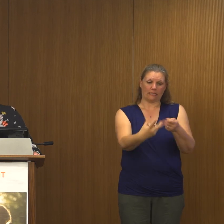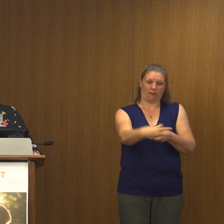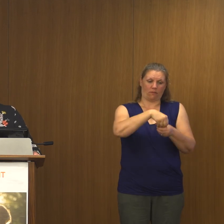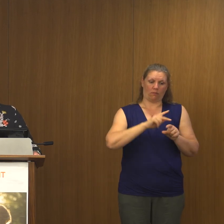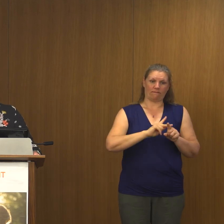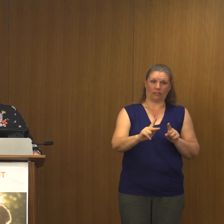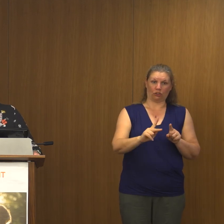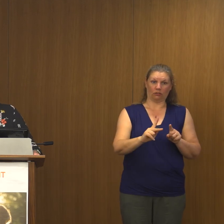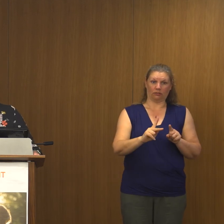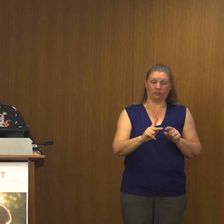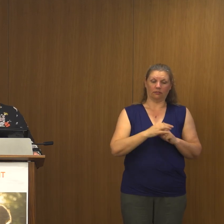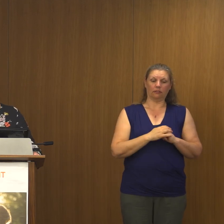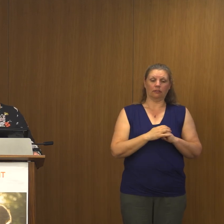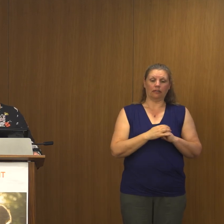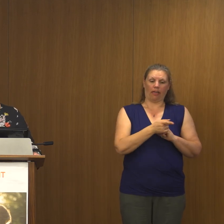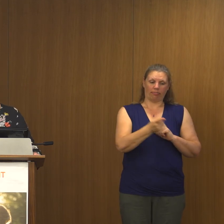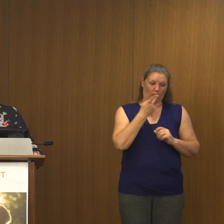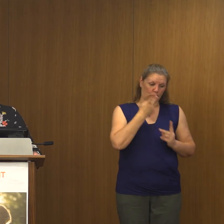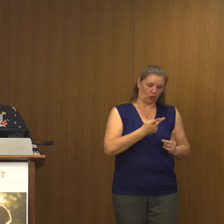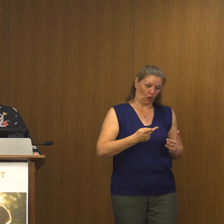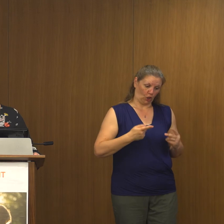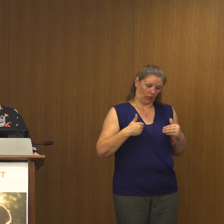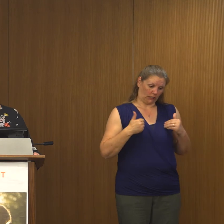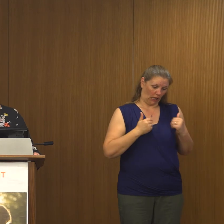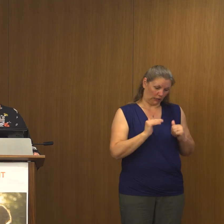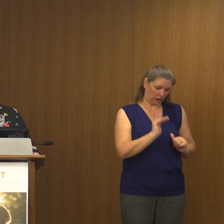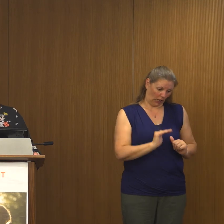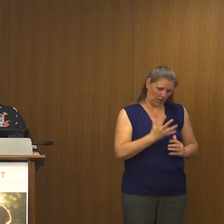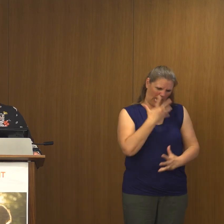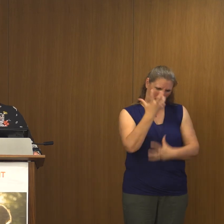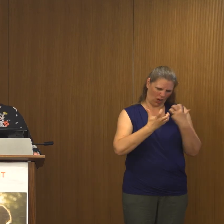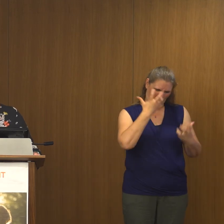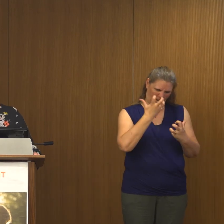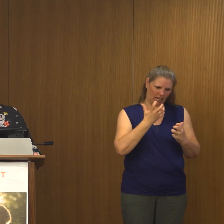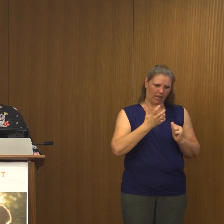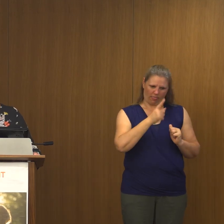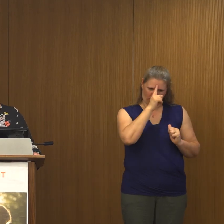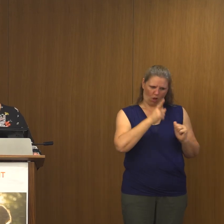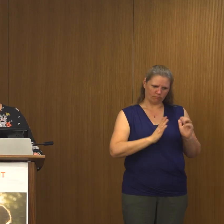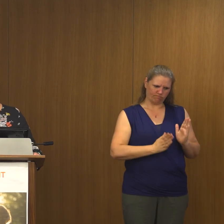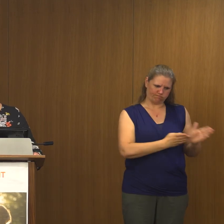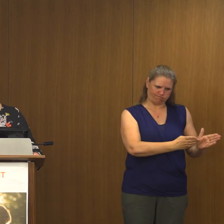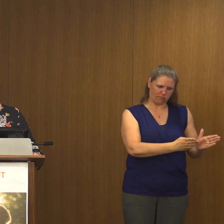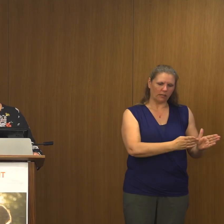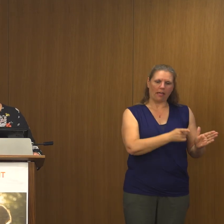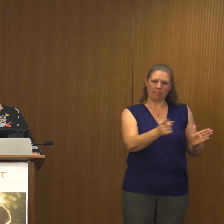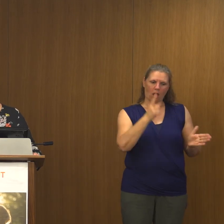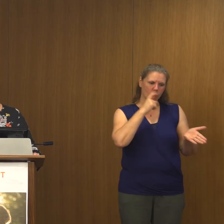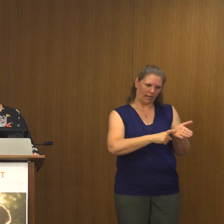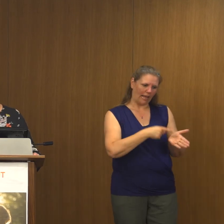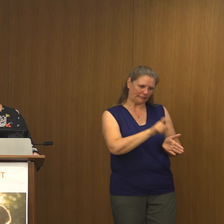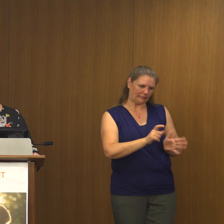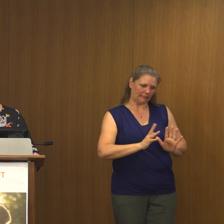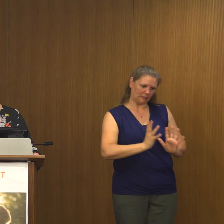physiotherapists. They saw a very angry child with a unique path of development. They acknowledged his need for space and autonomy,